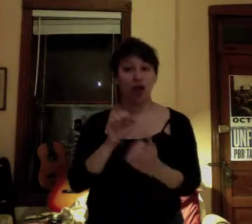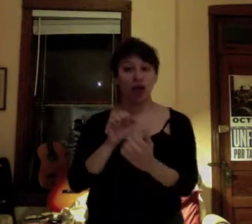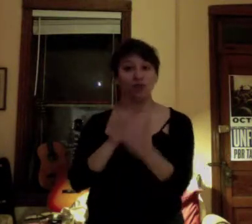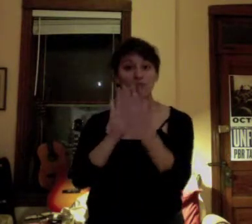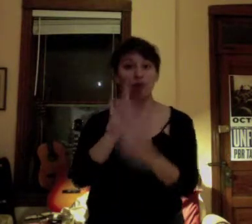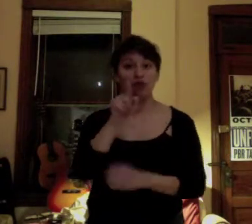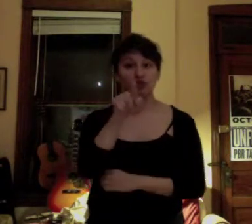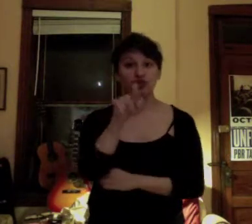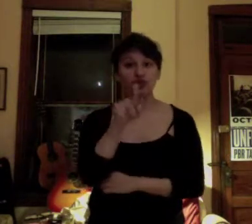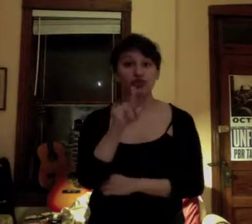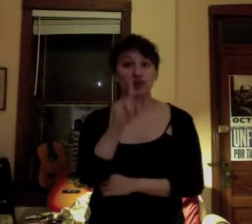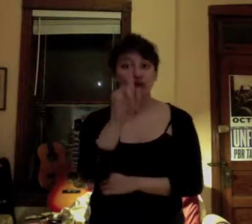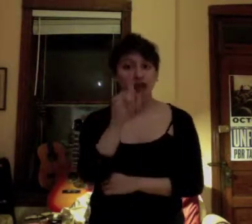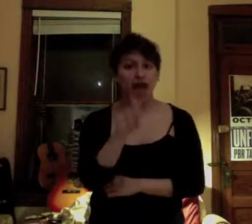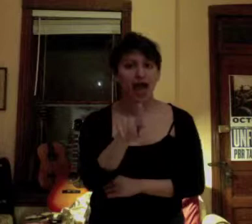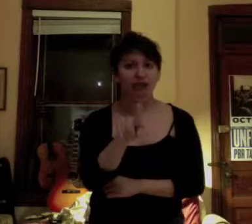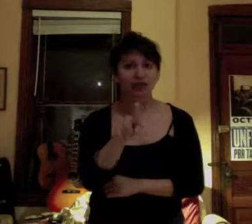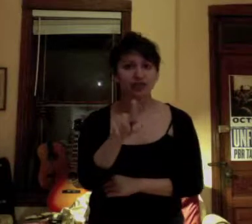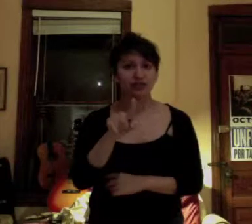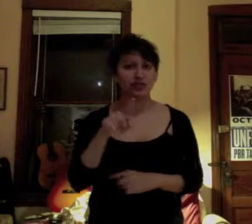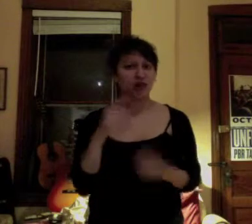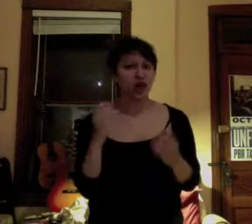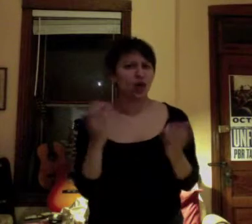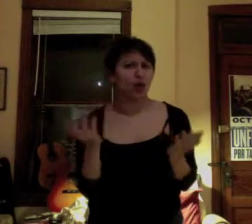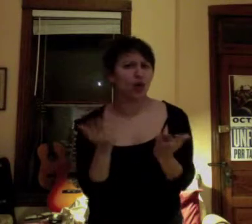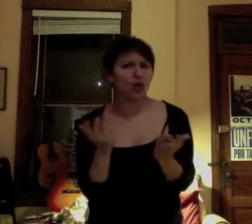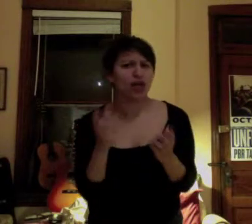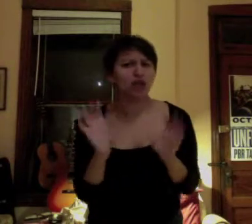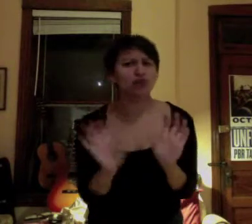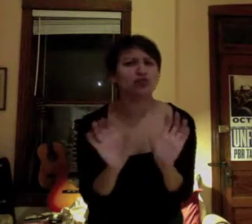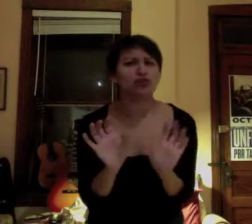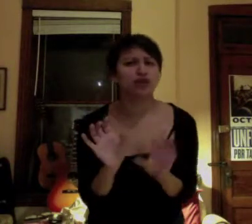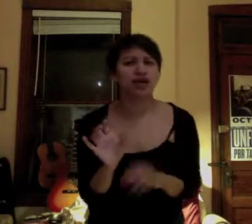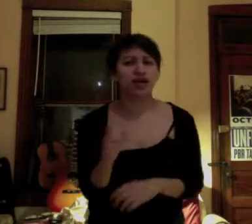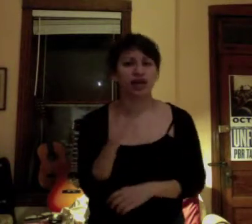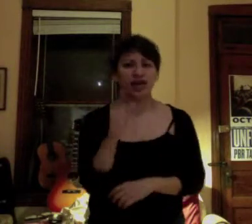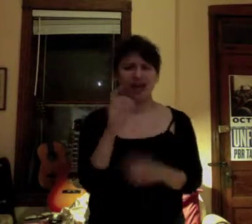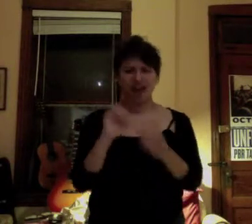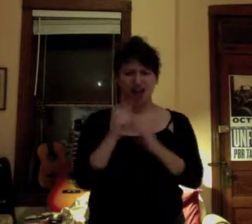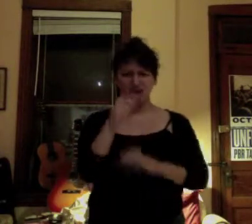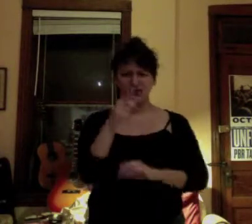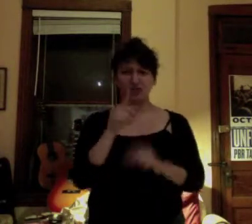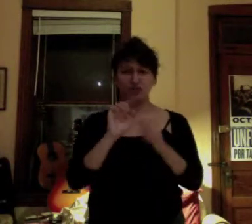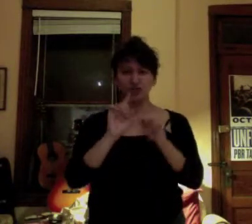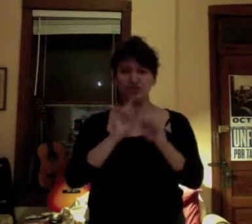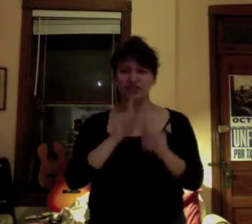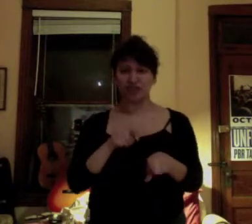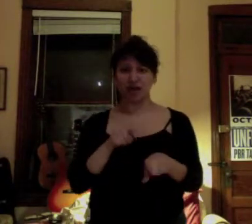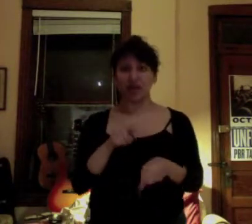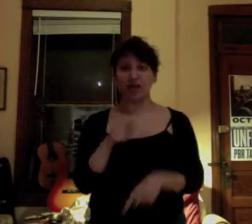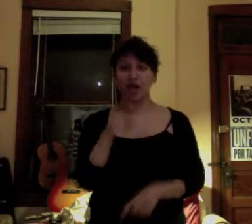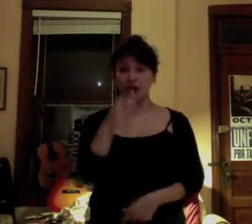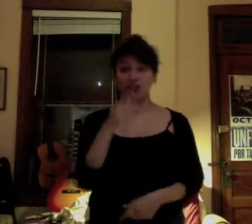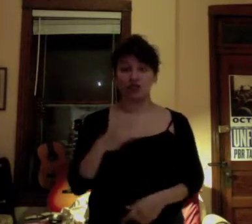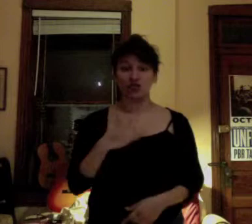you respond? Do you feel as though you simply laid bricks, or do you retain the original joy